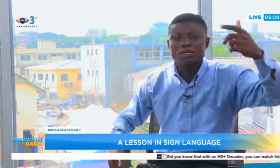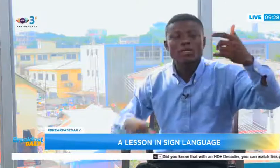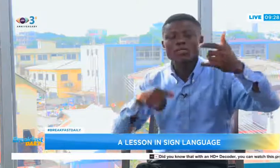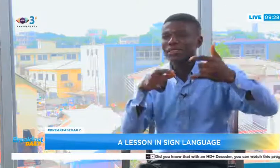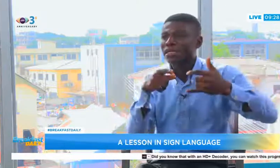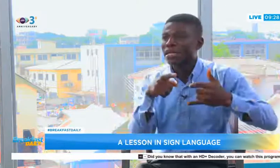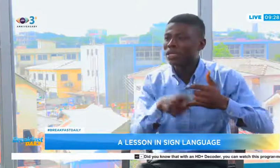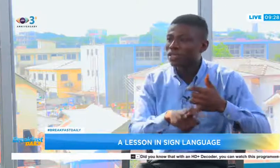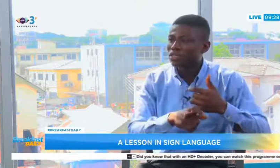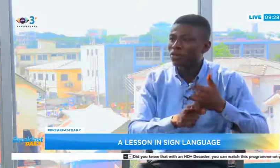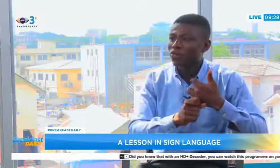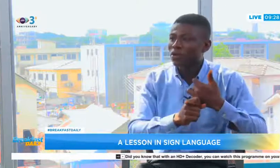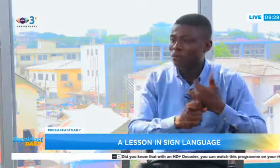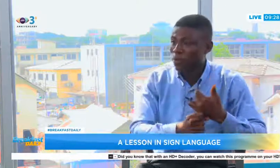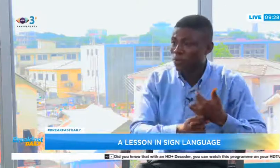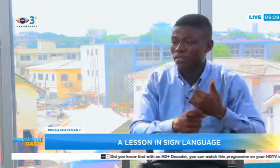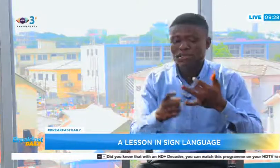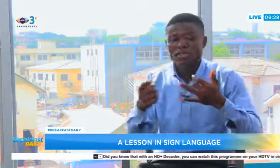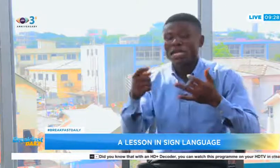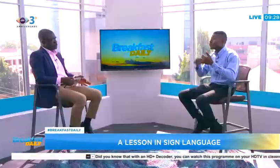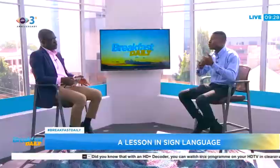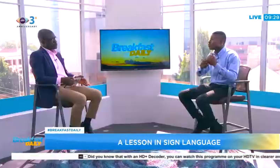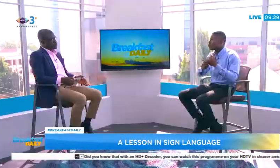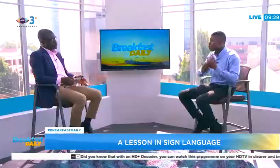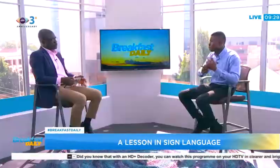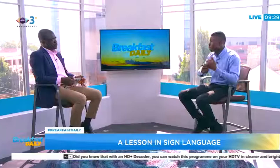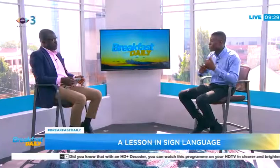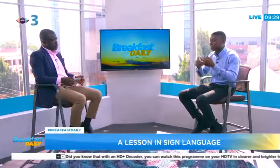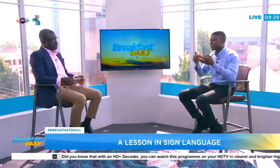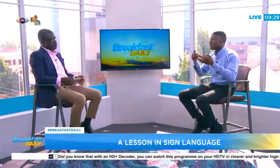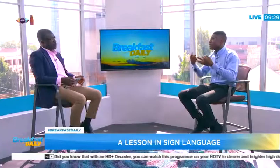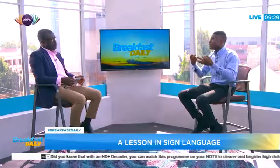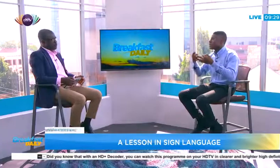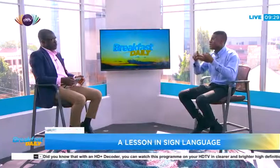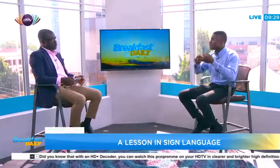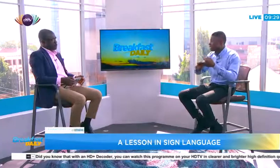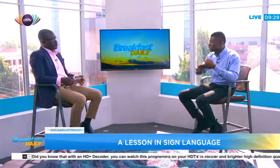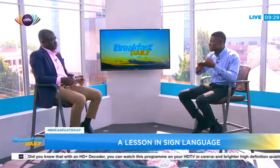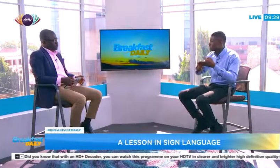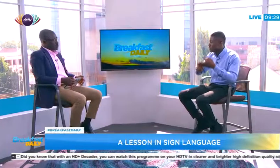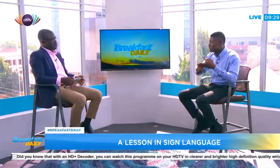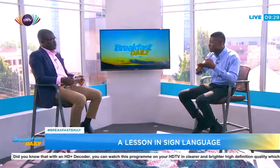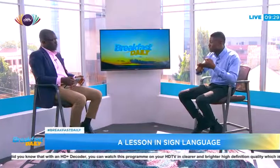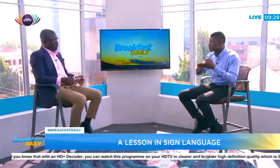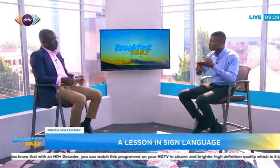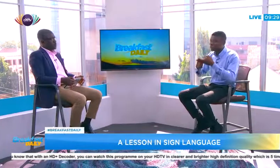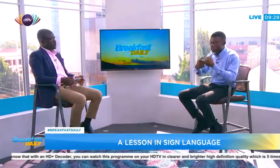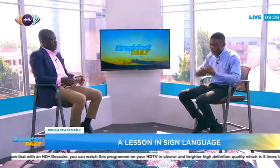which is Wow. the education of hearing impairments, education of visual impairments, and then the intellectual disability. Okay. So as